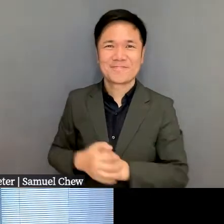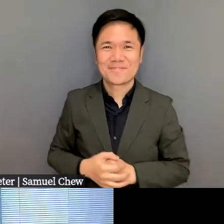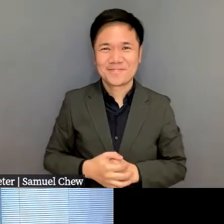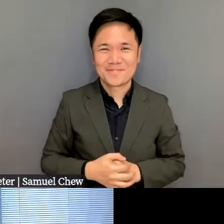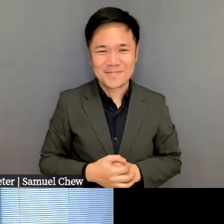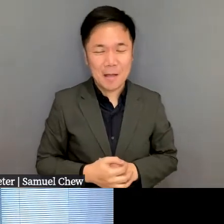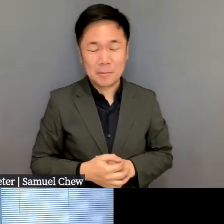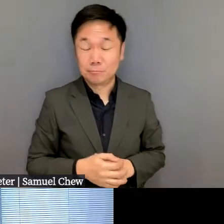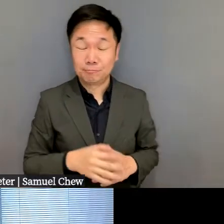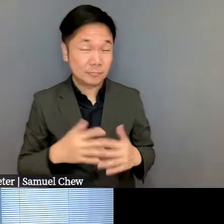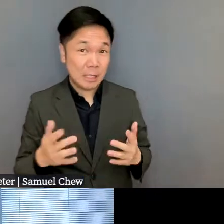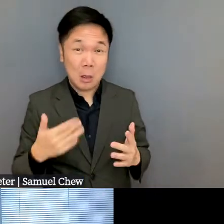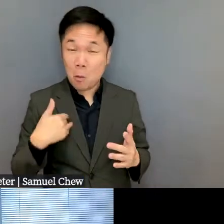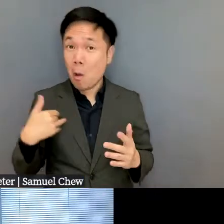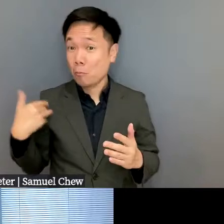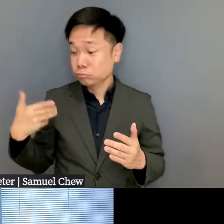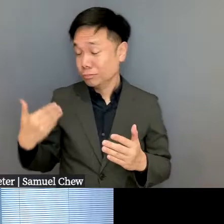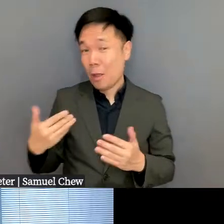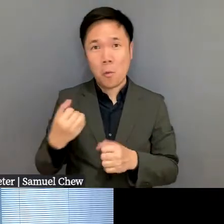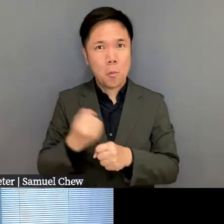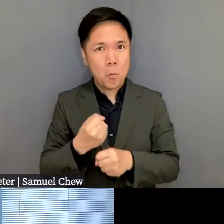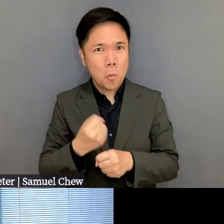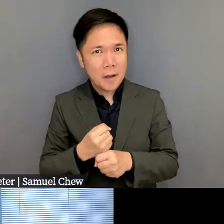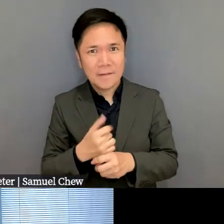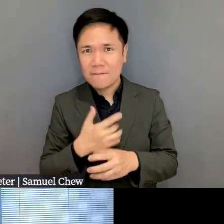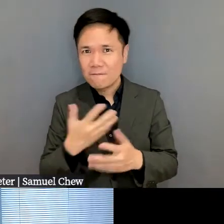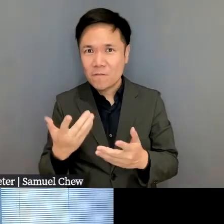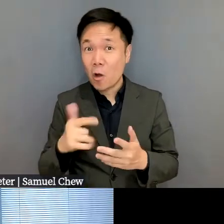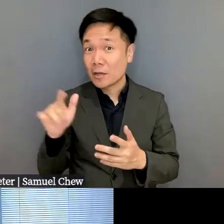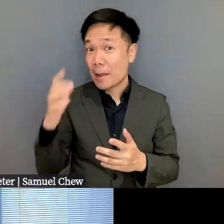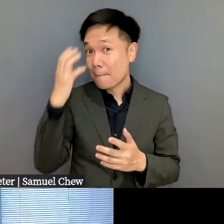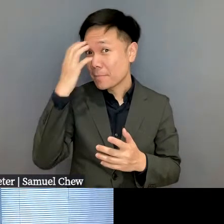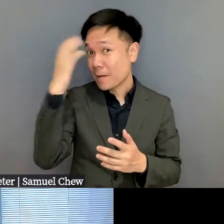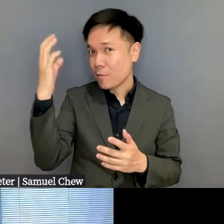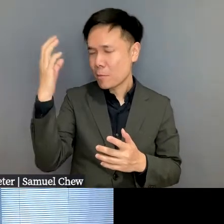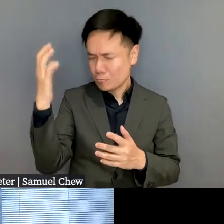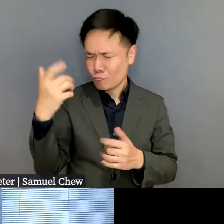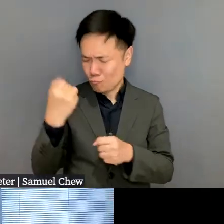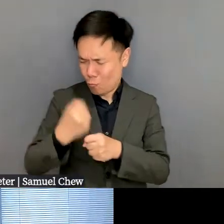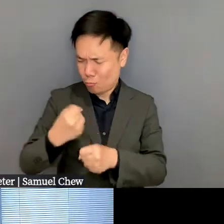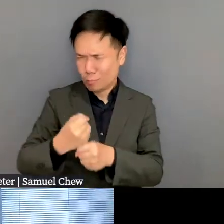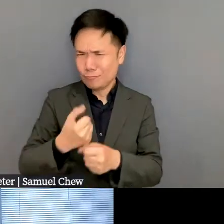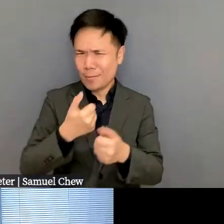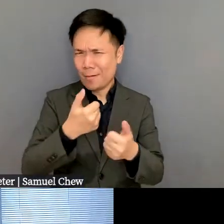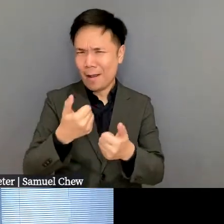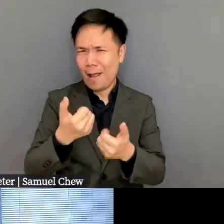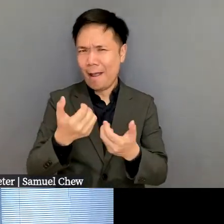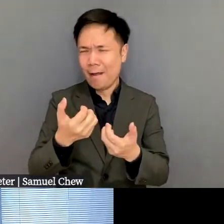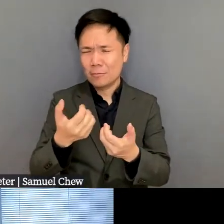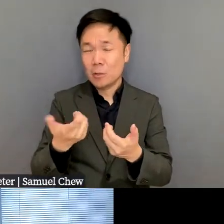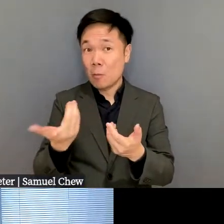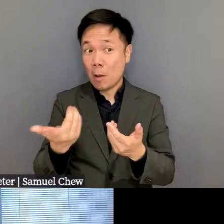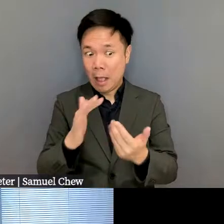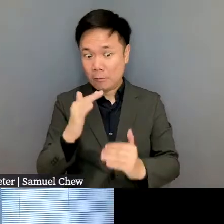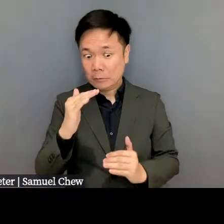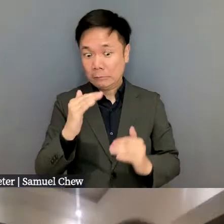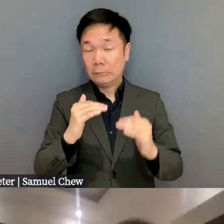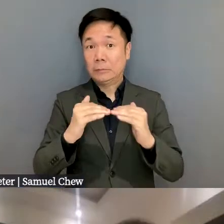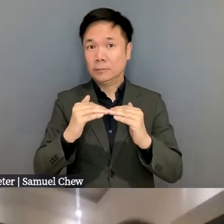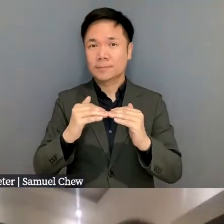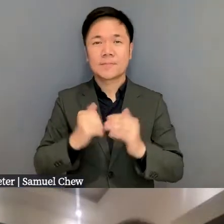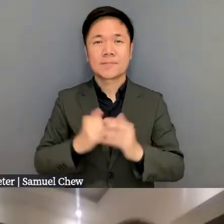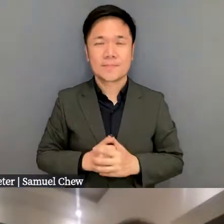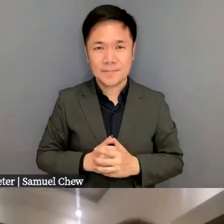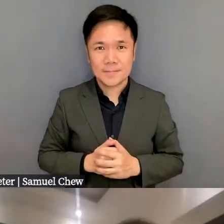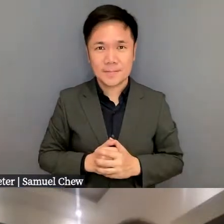work being done from and in the public sector about increasing gender equality. So